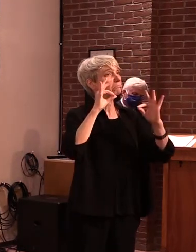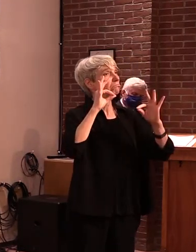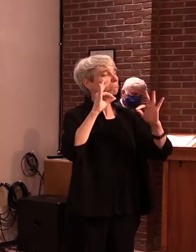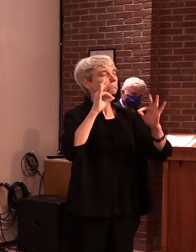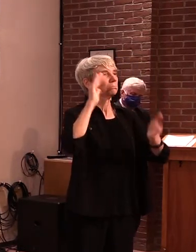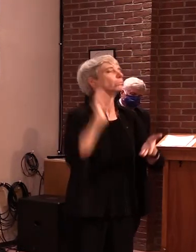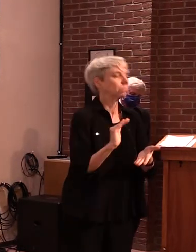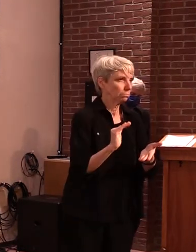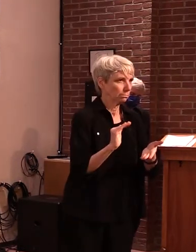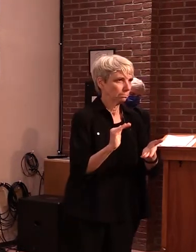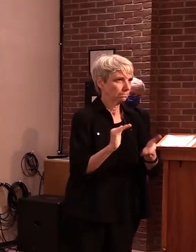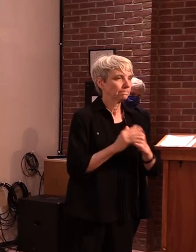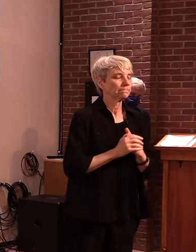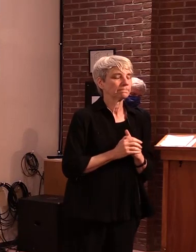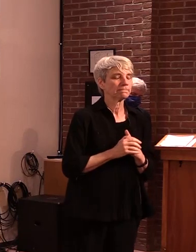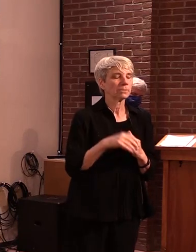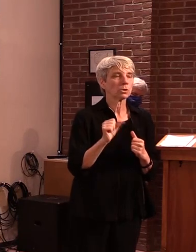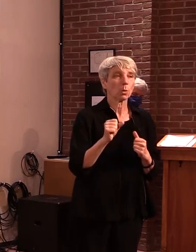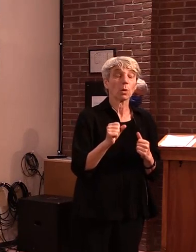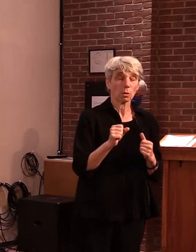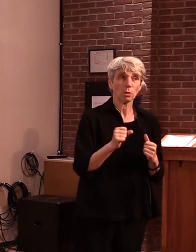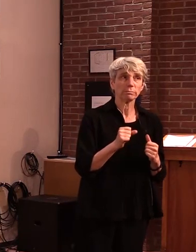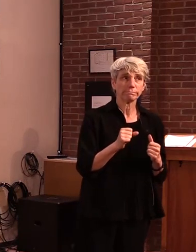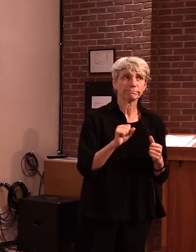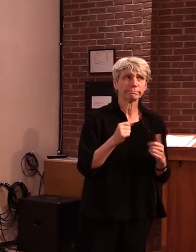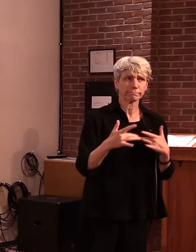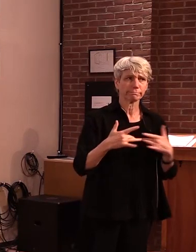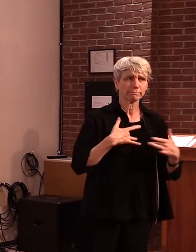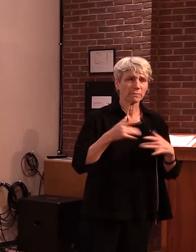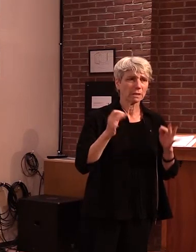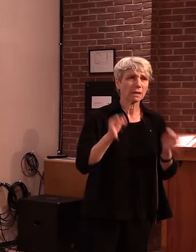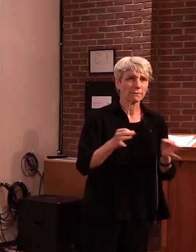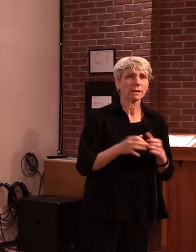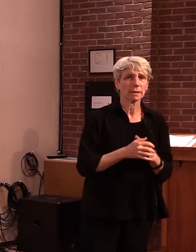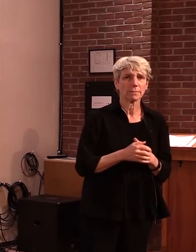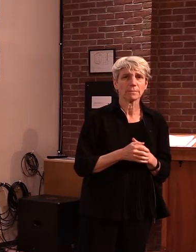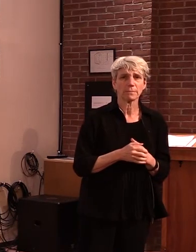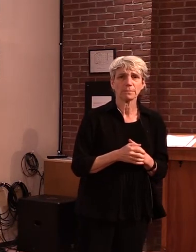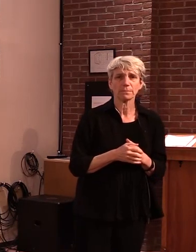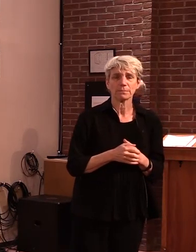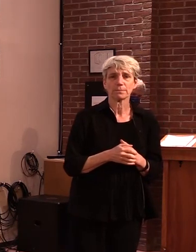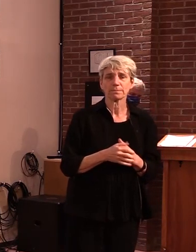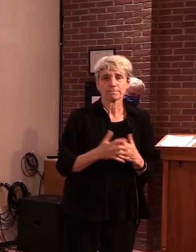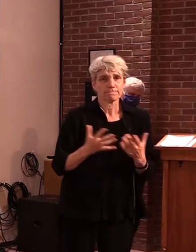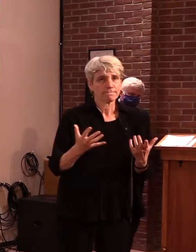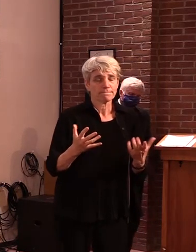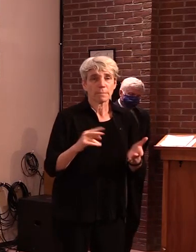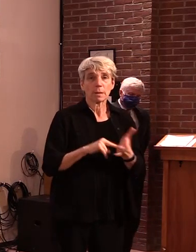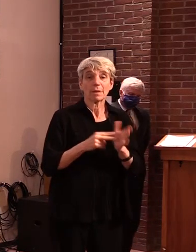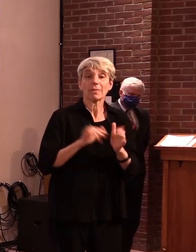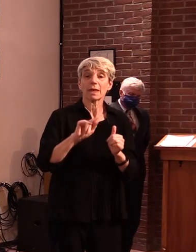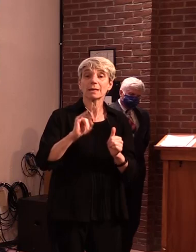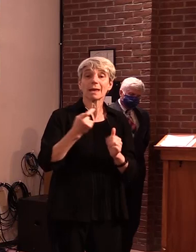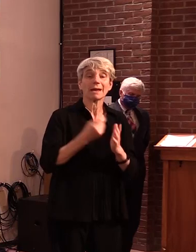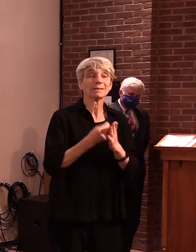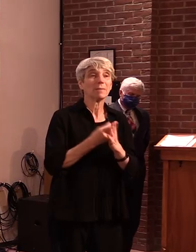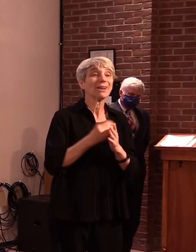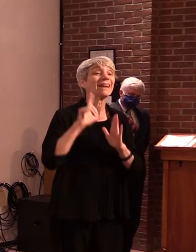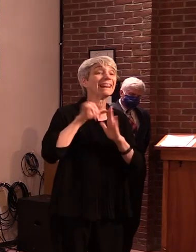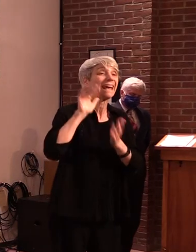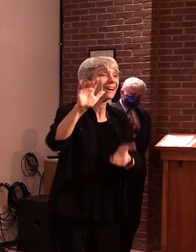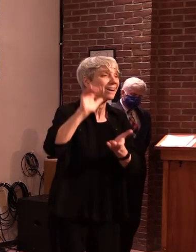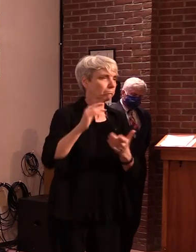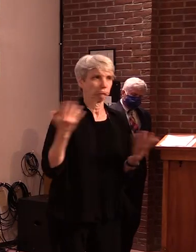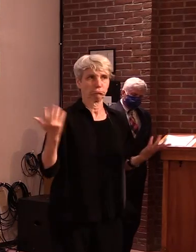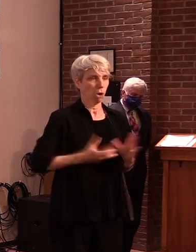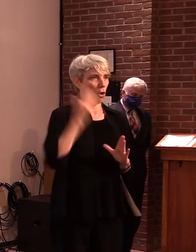FY20 revenue. So yeah, there is a bit, and that's not a tax that, we are going to collect later on. That's a